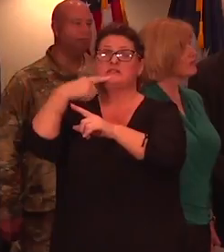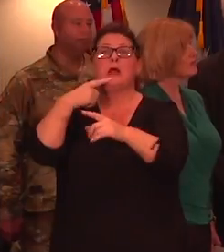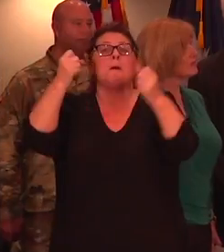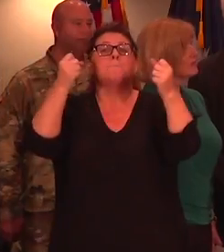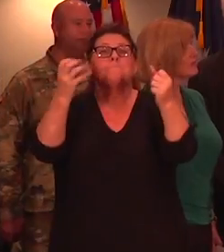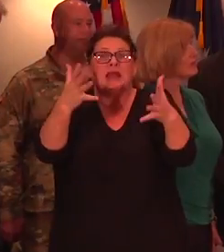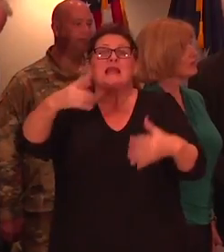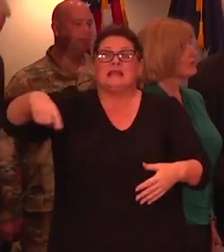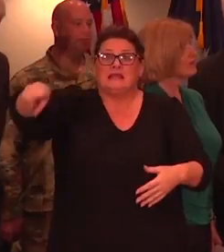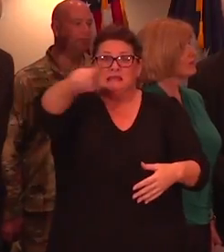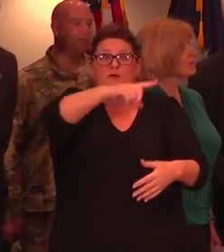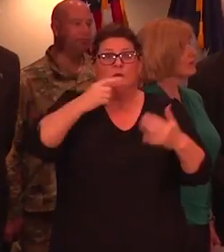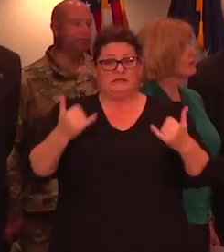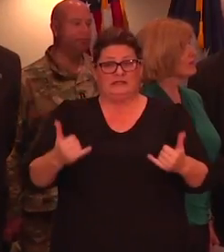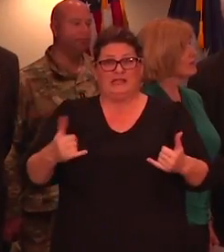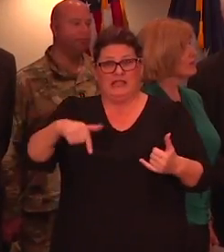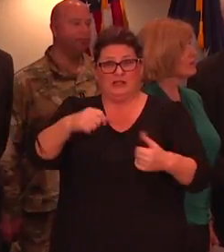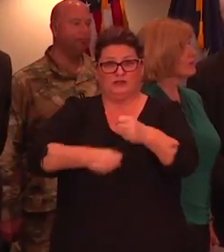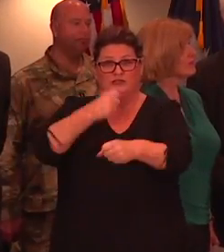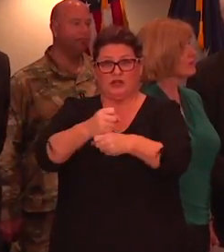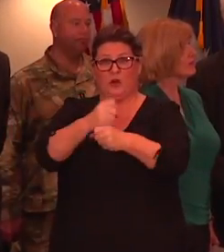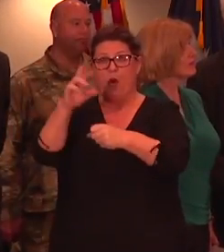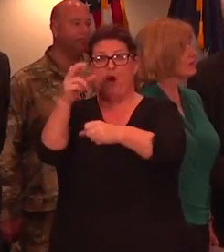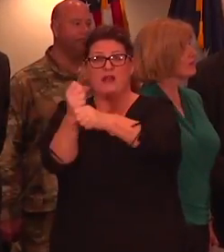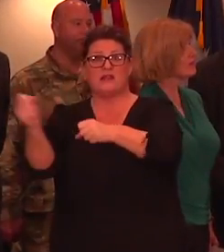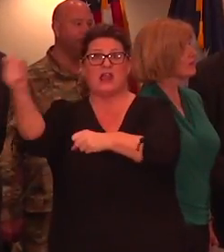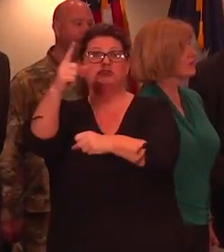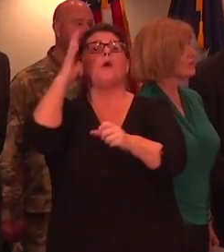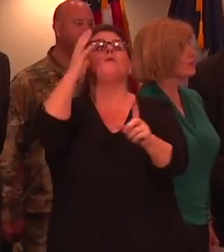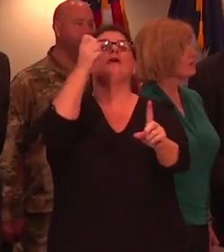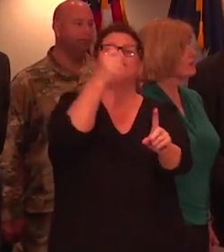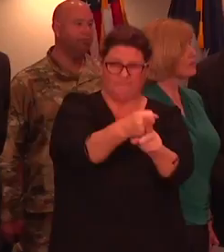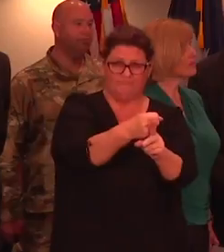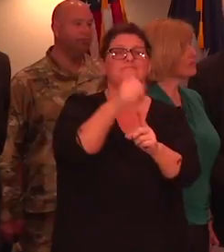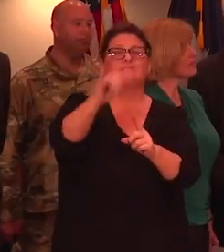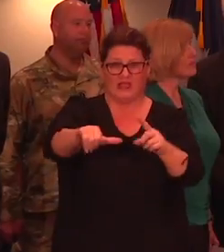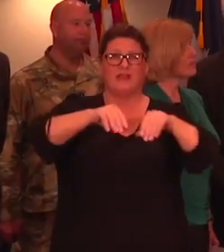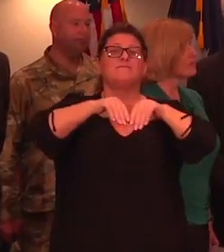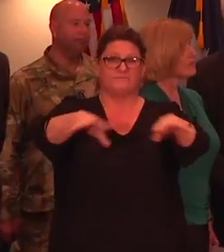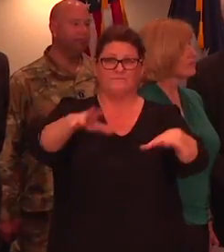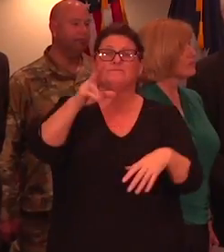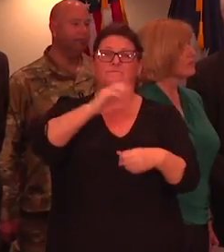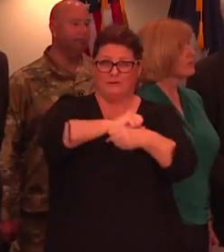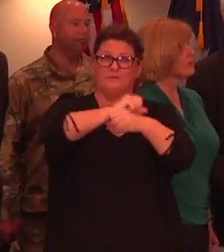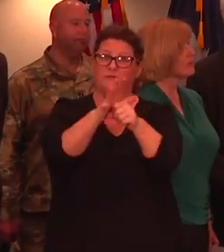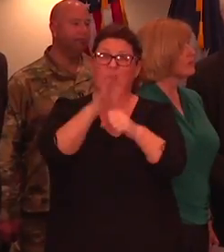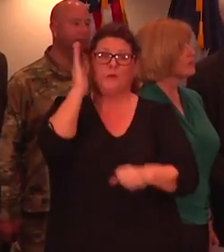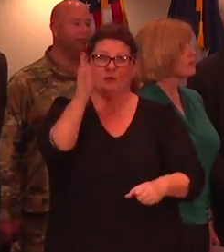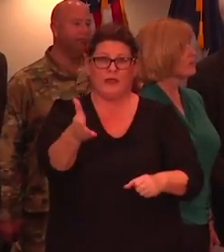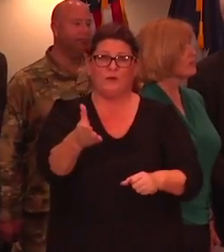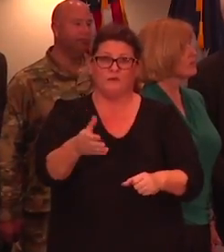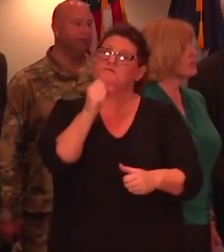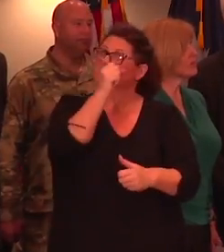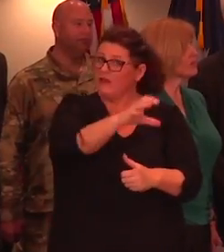at some point, either this year or next year, potentially be exposed to the COVID-19 virus. This will include residents